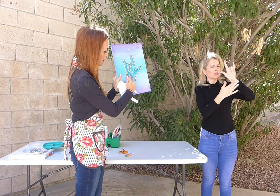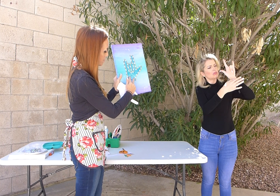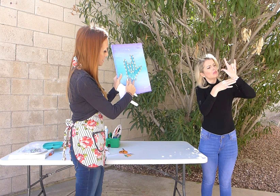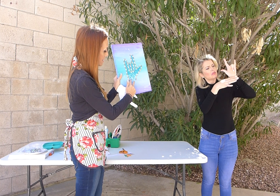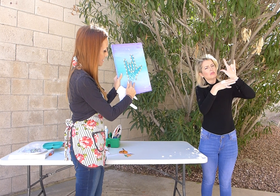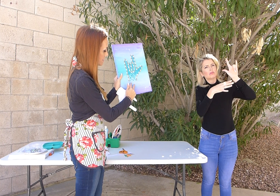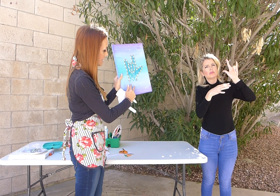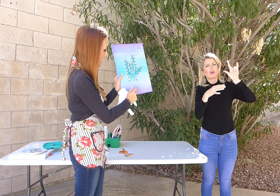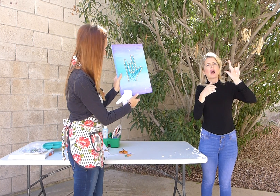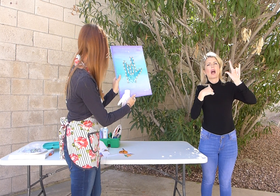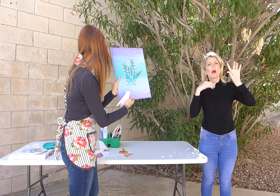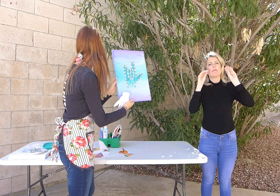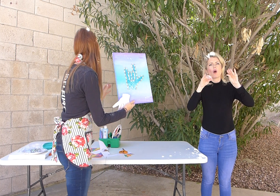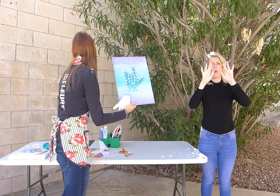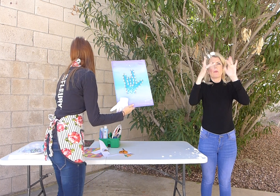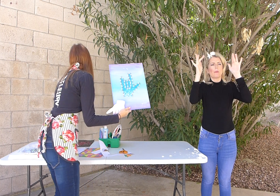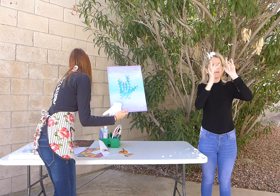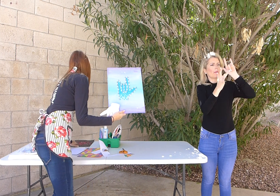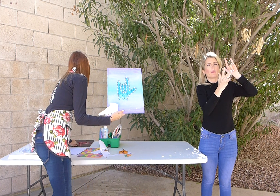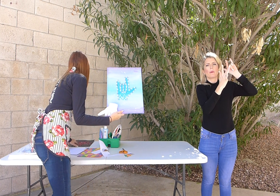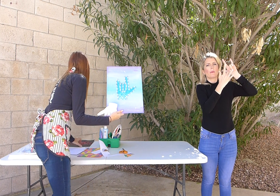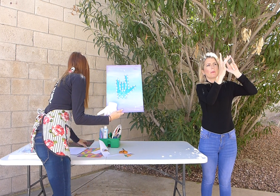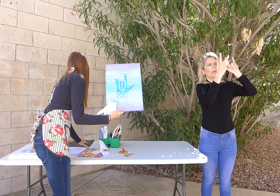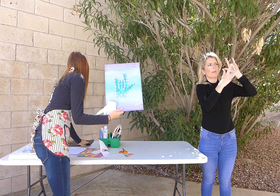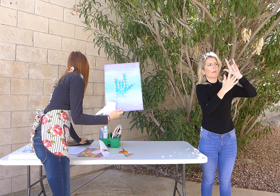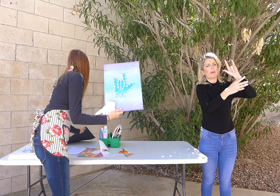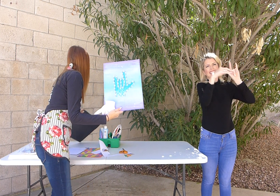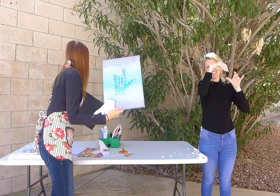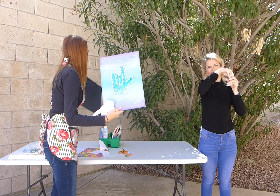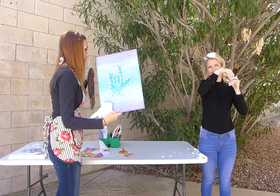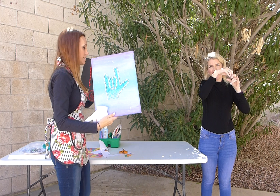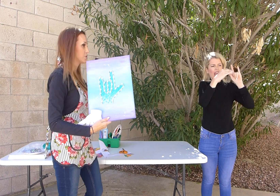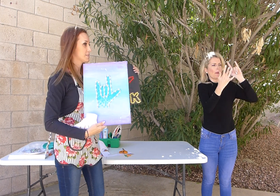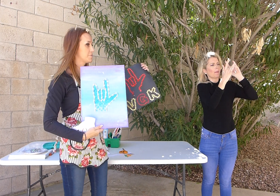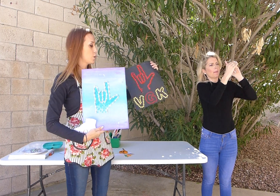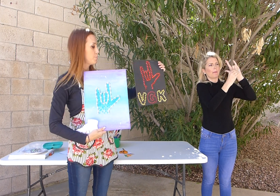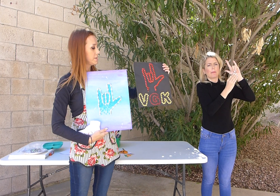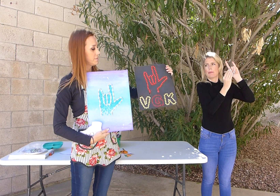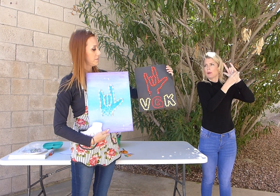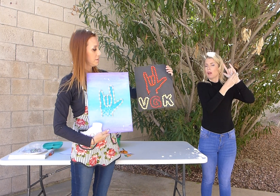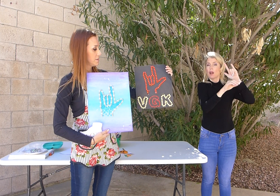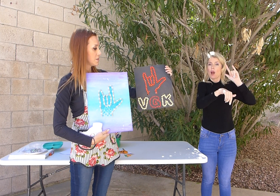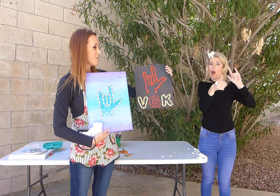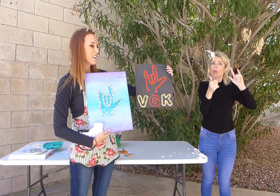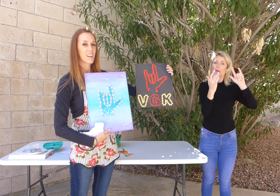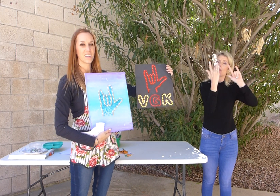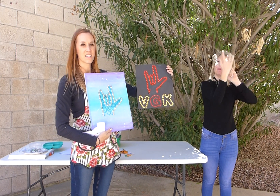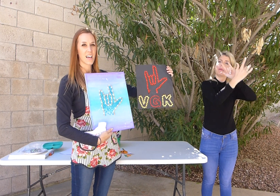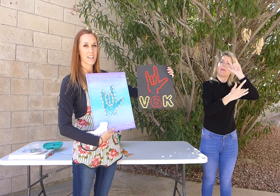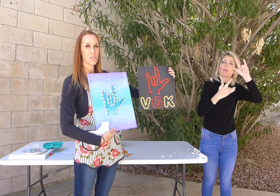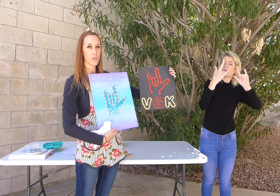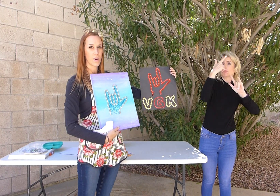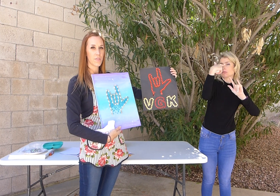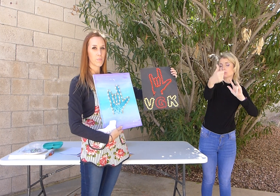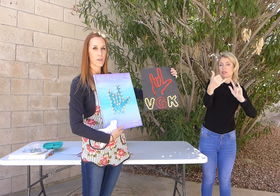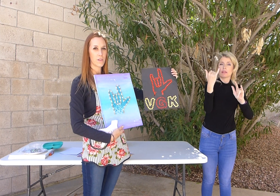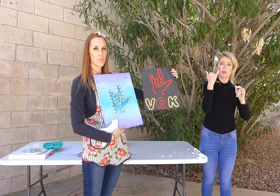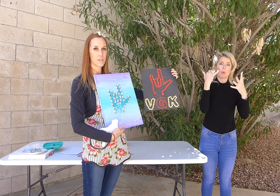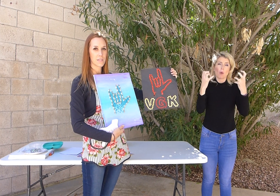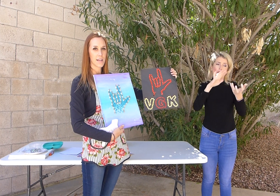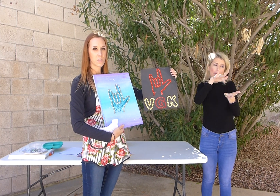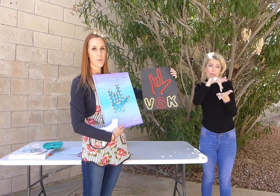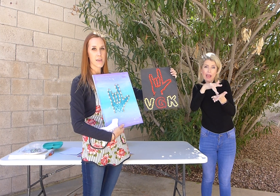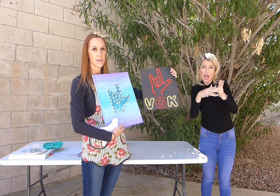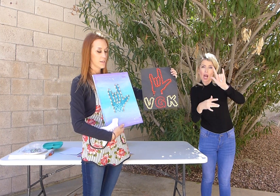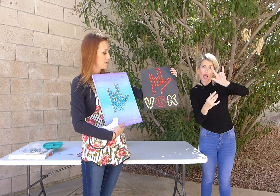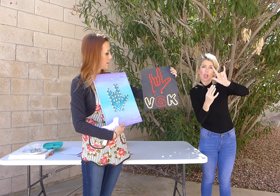I put gems on the inside. This one is just left open. So you can kind of decide, do you want the middle of